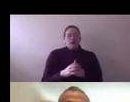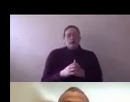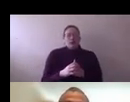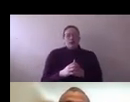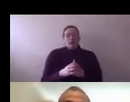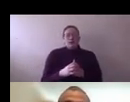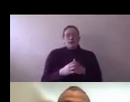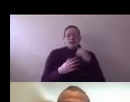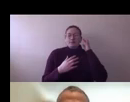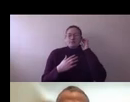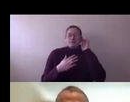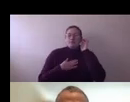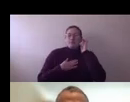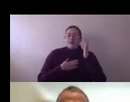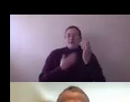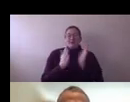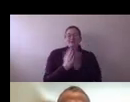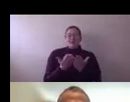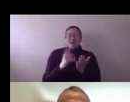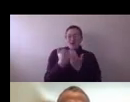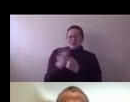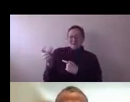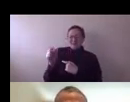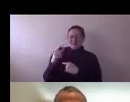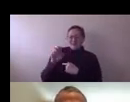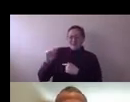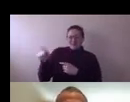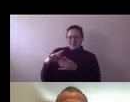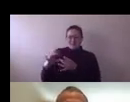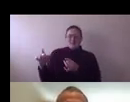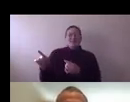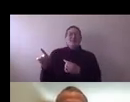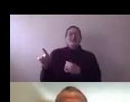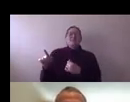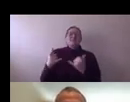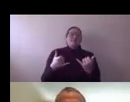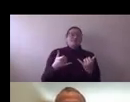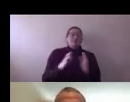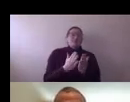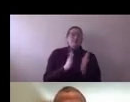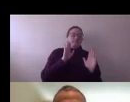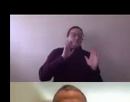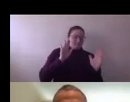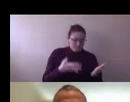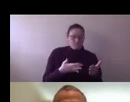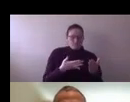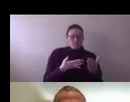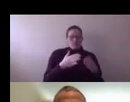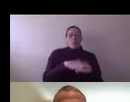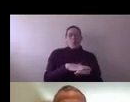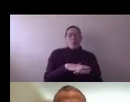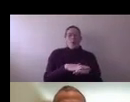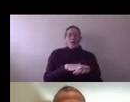My current book project, as Shellen mentioned, is does focus on